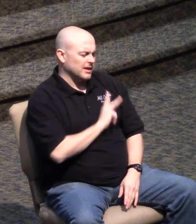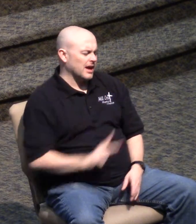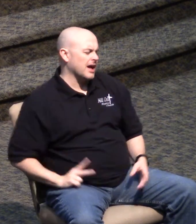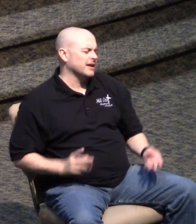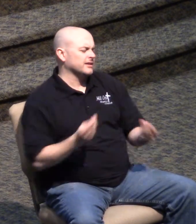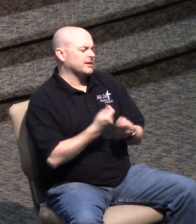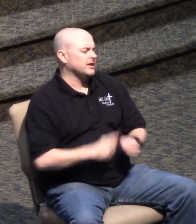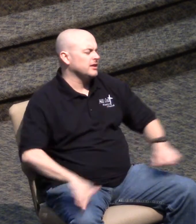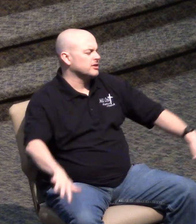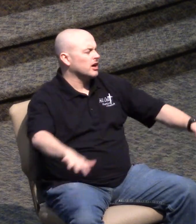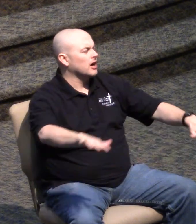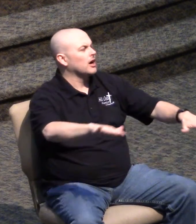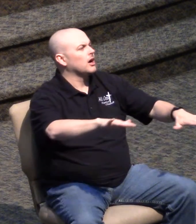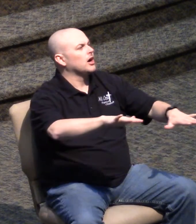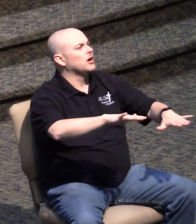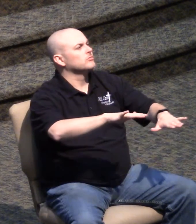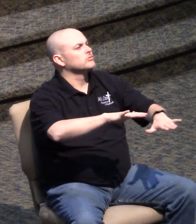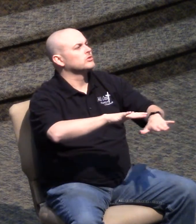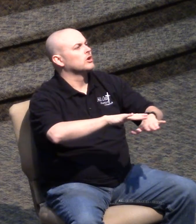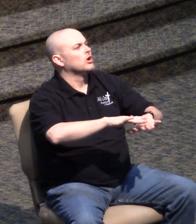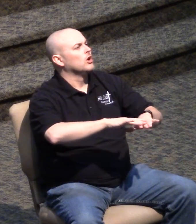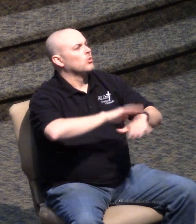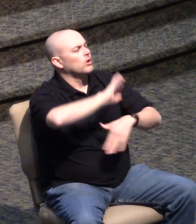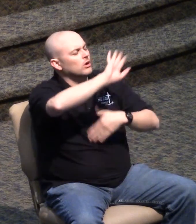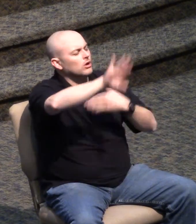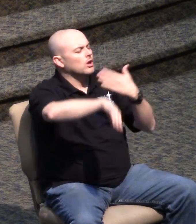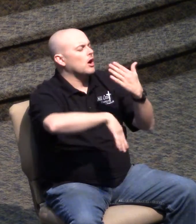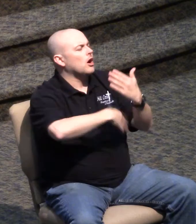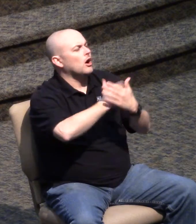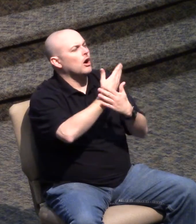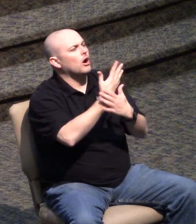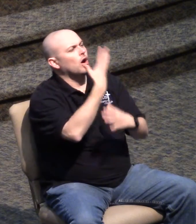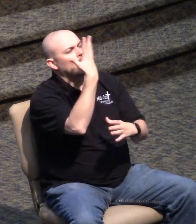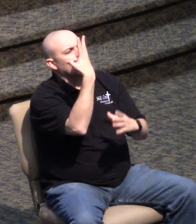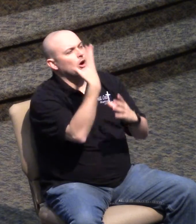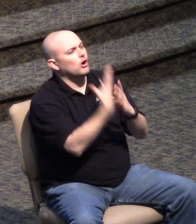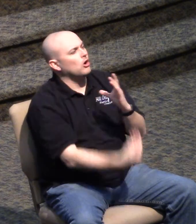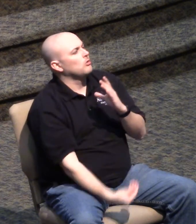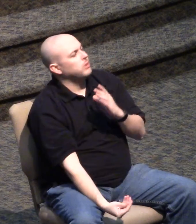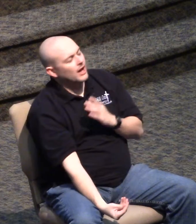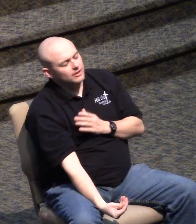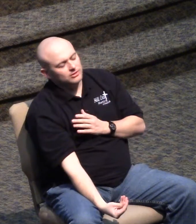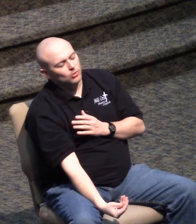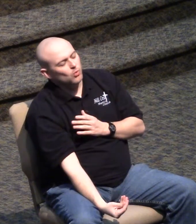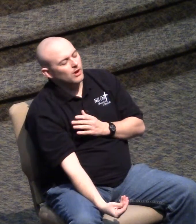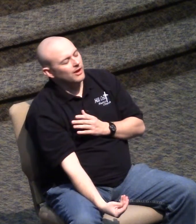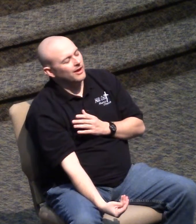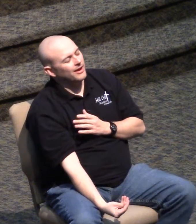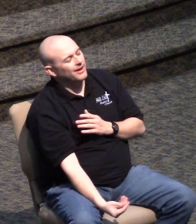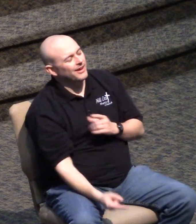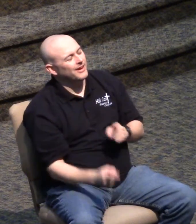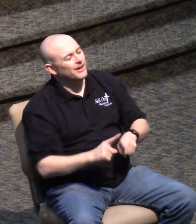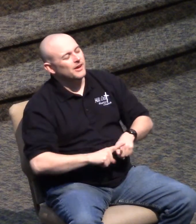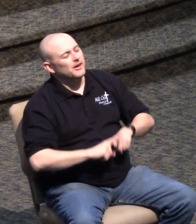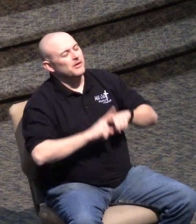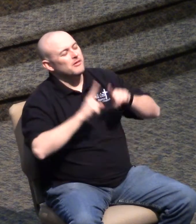kings and kingdoms will all pass